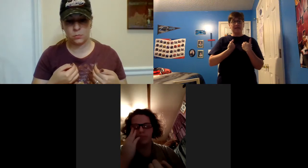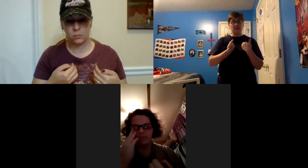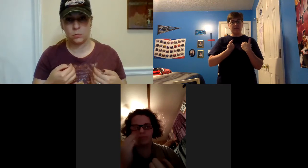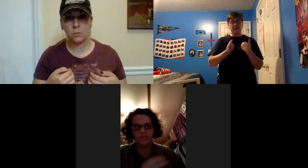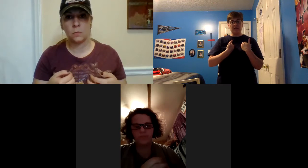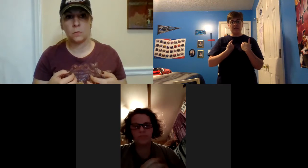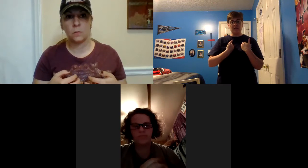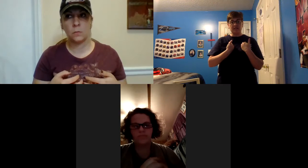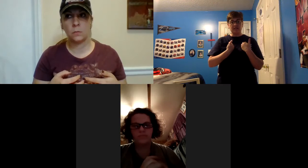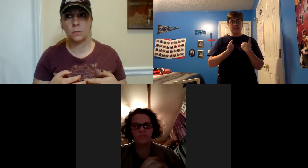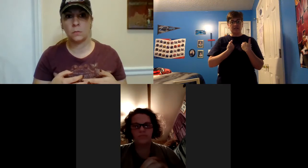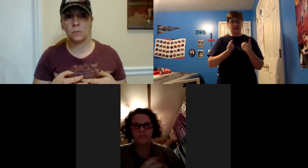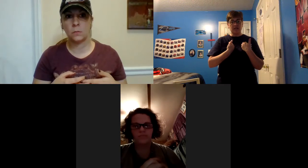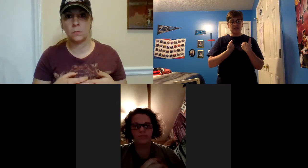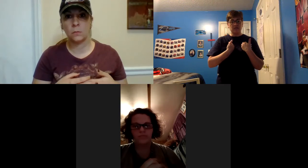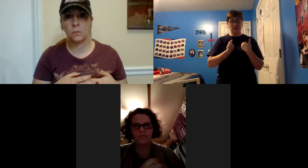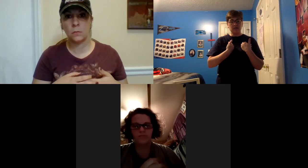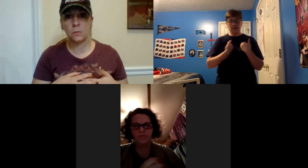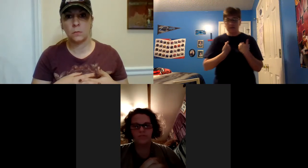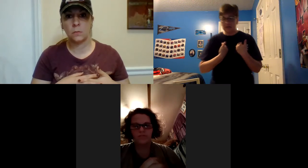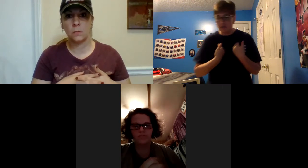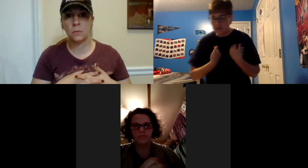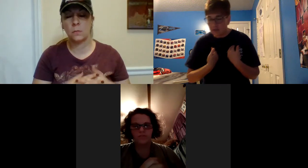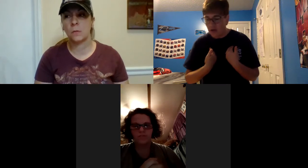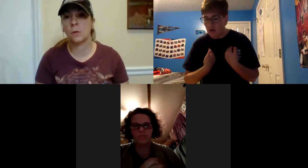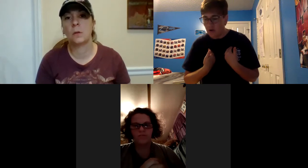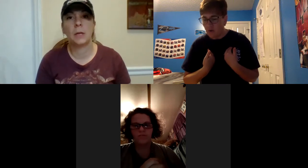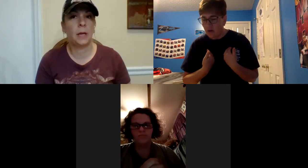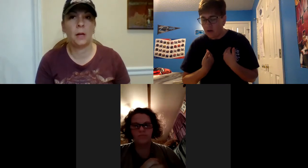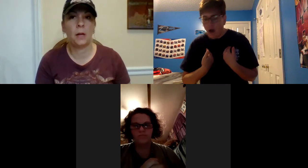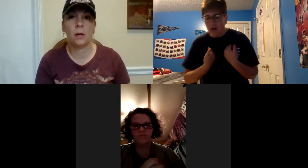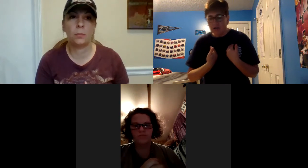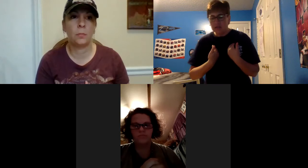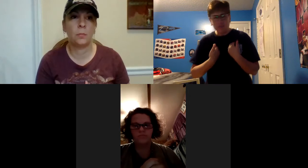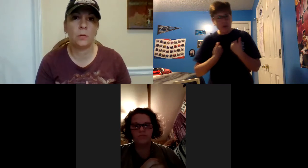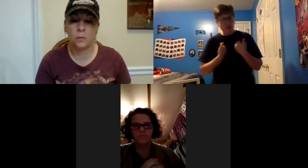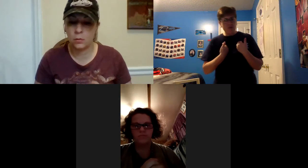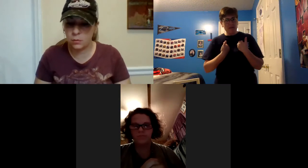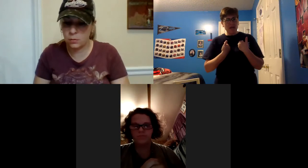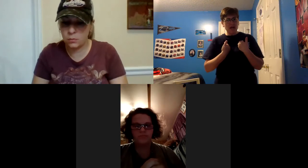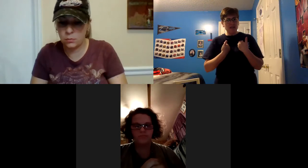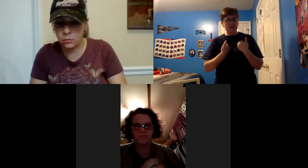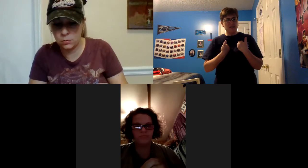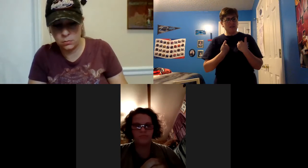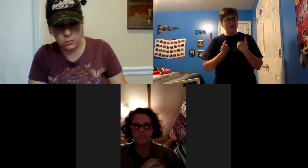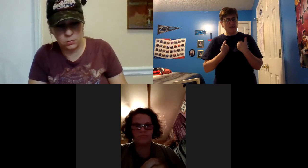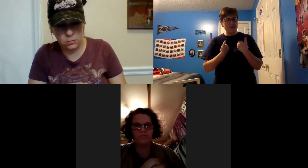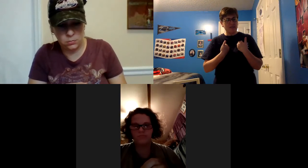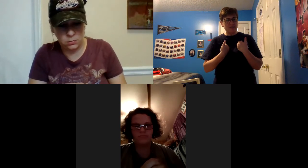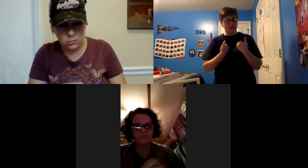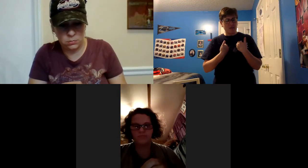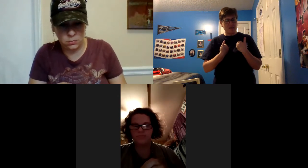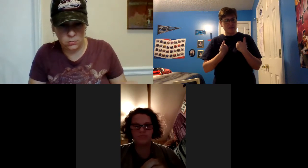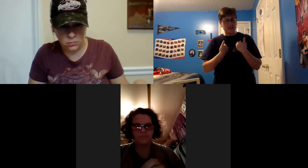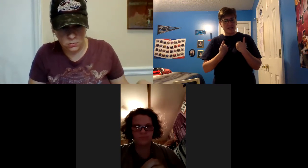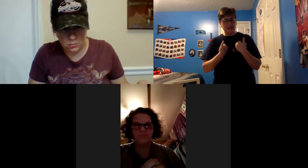because, I think we did because last week. No, Did we go over Don't know. because? I think we